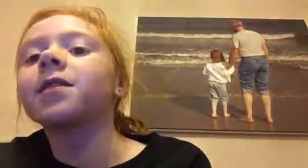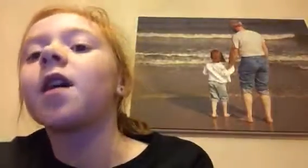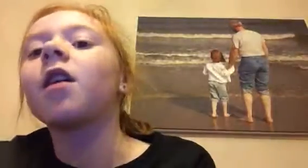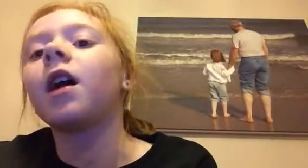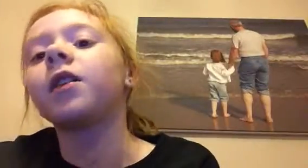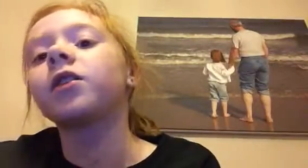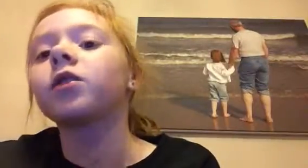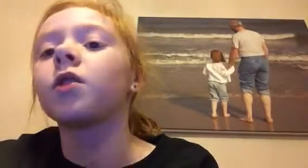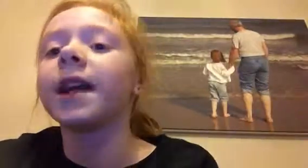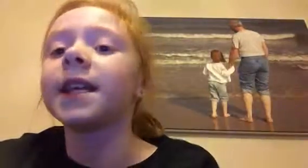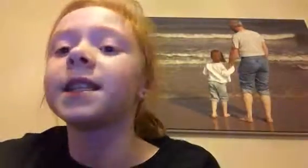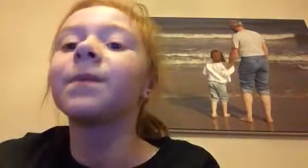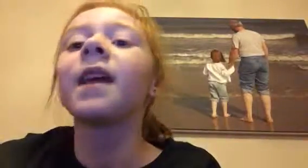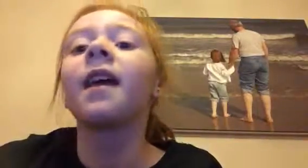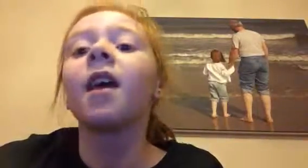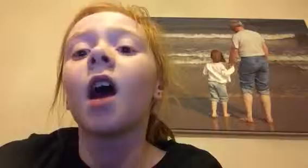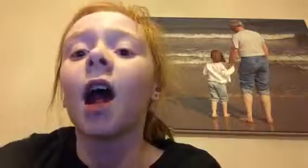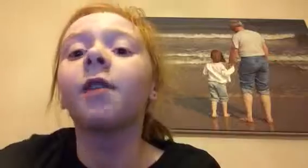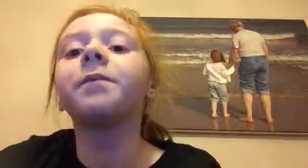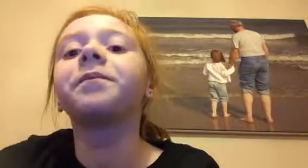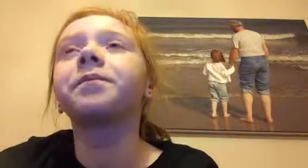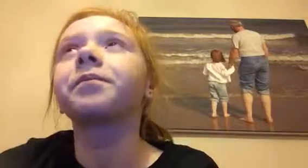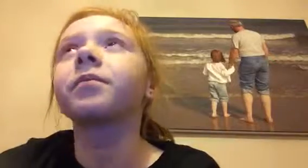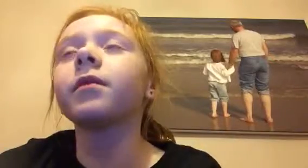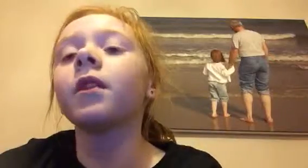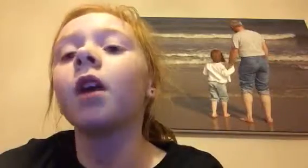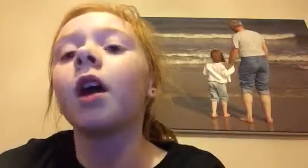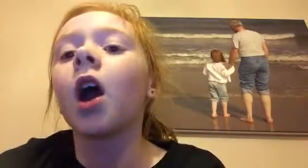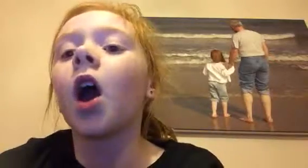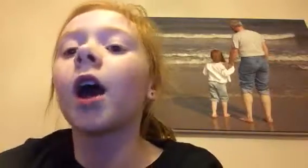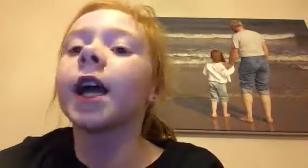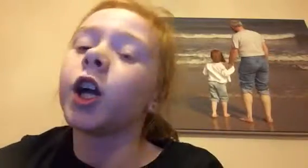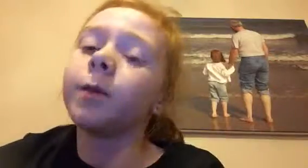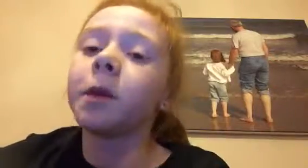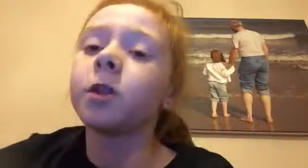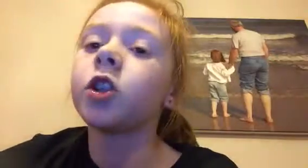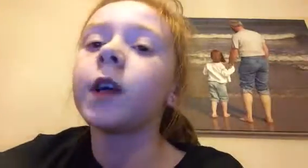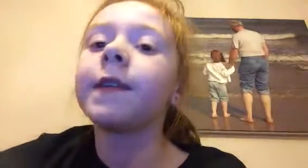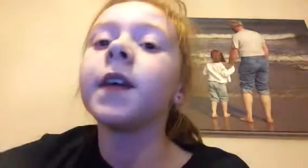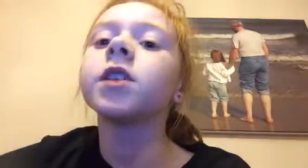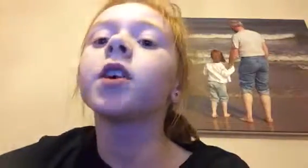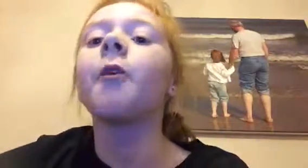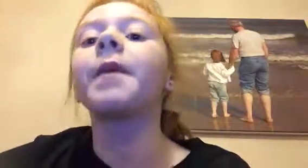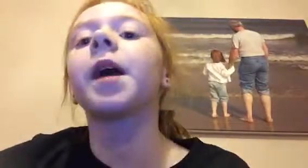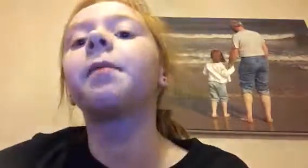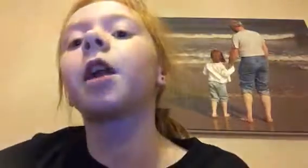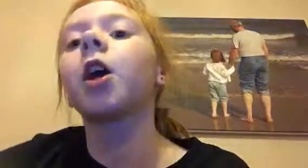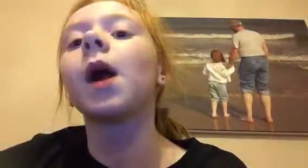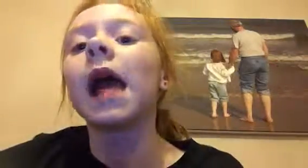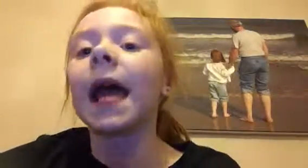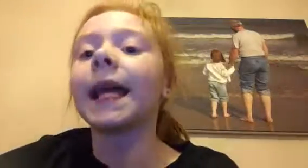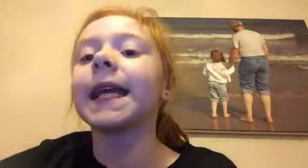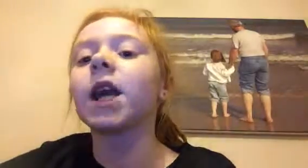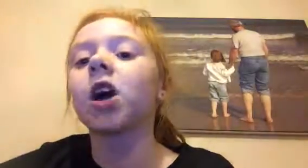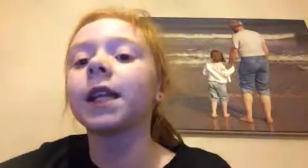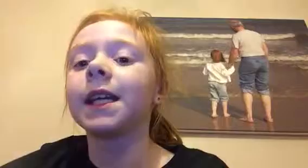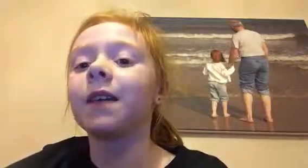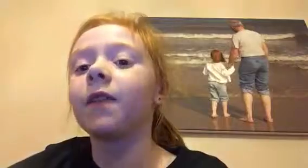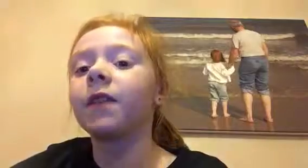and then place it it hand um i hope you enjoyed this comment down below any ideas for